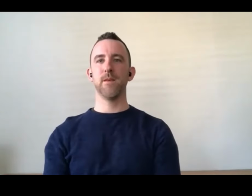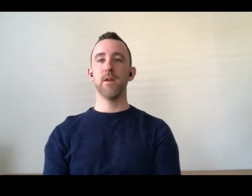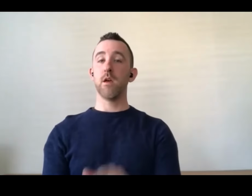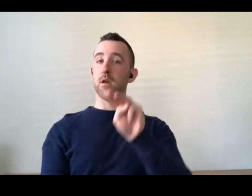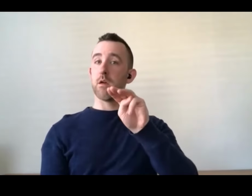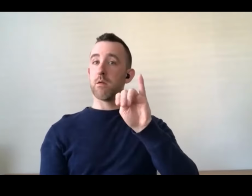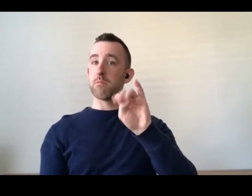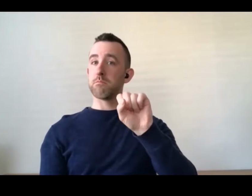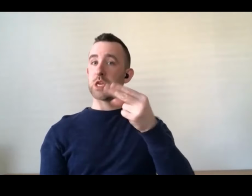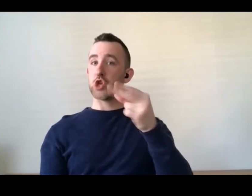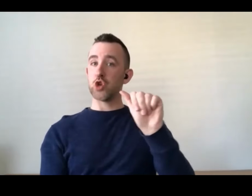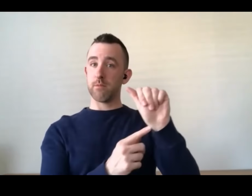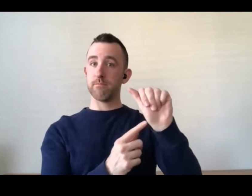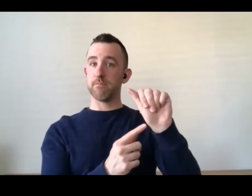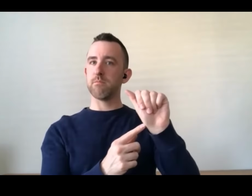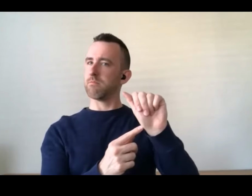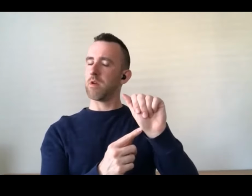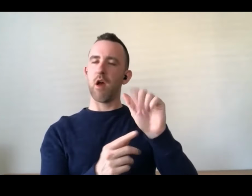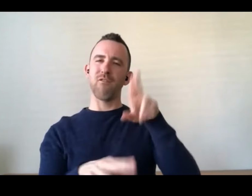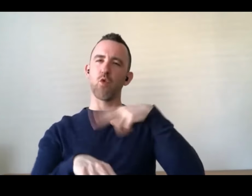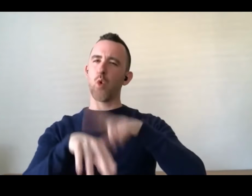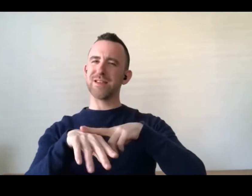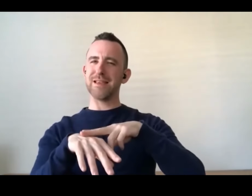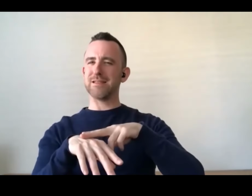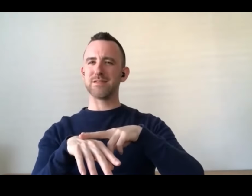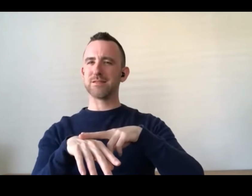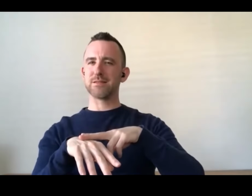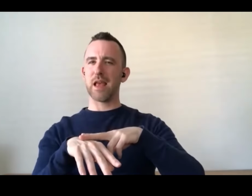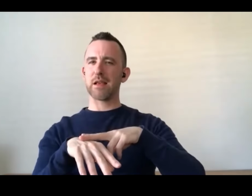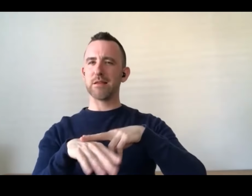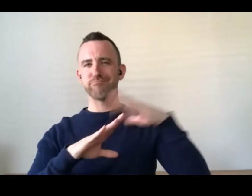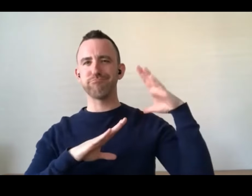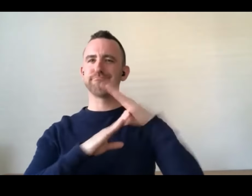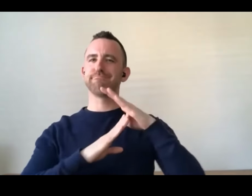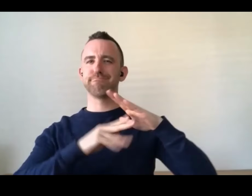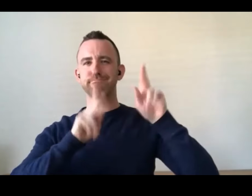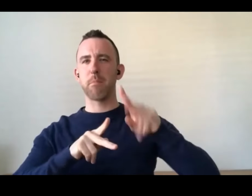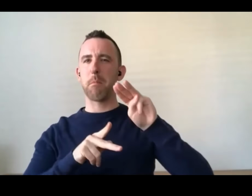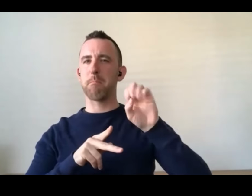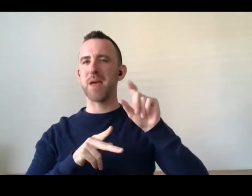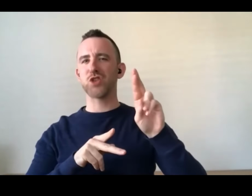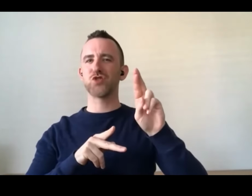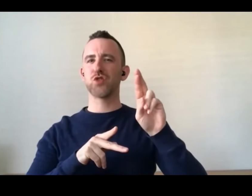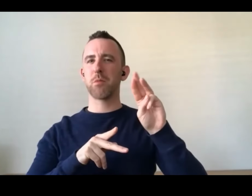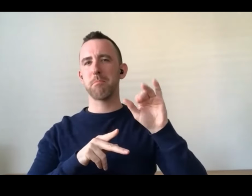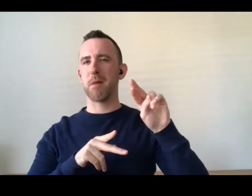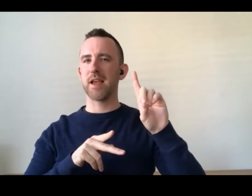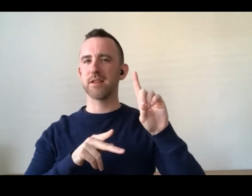Misha is the mastermind of GISH. So the first thing to know is that you can